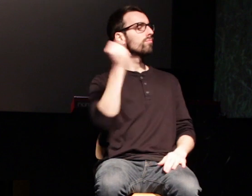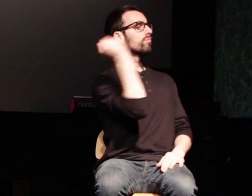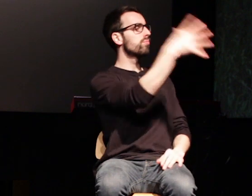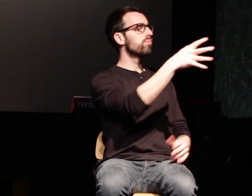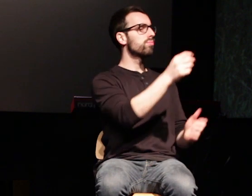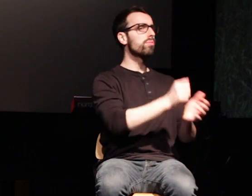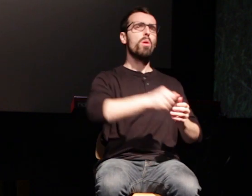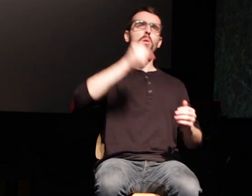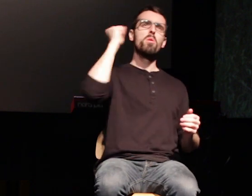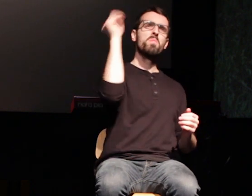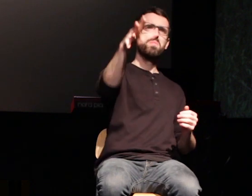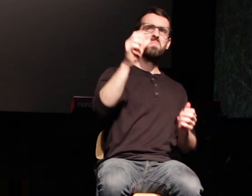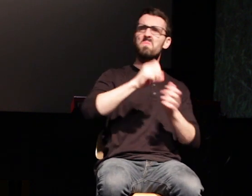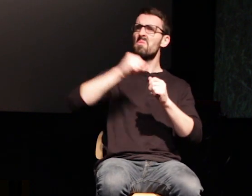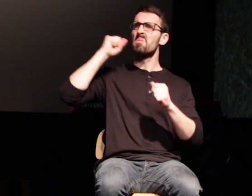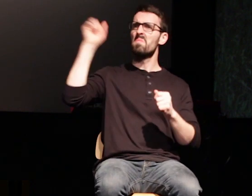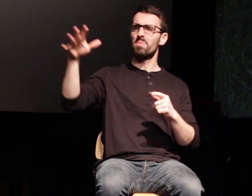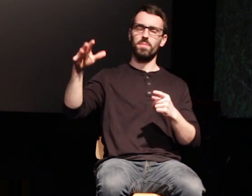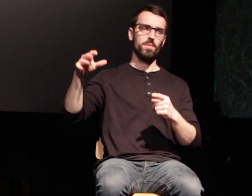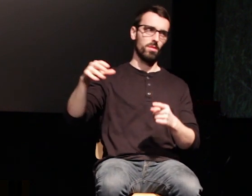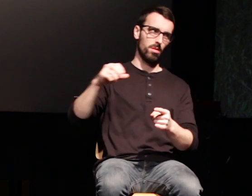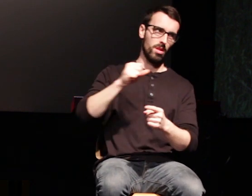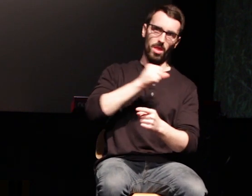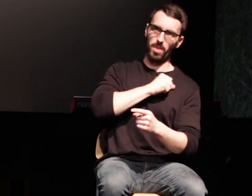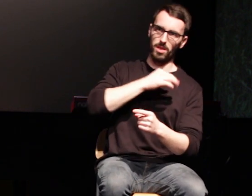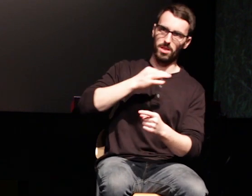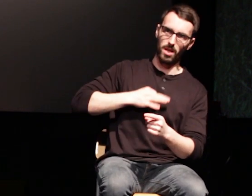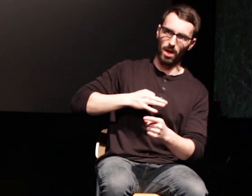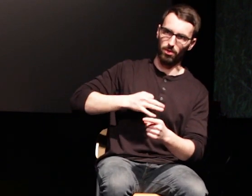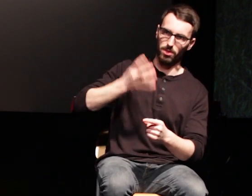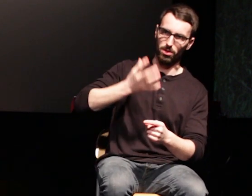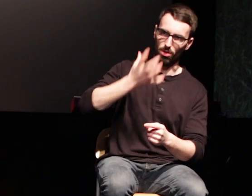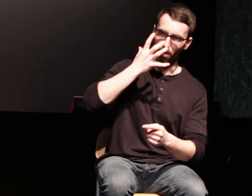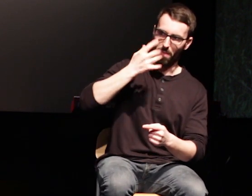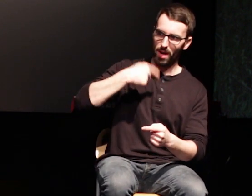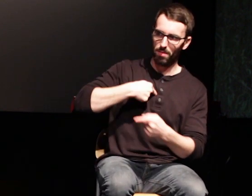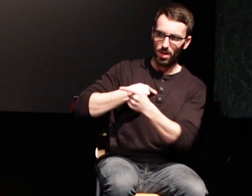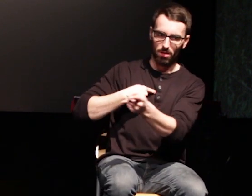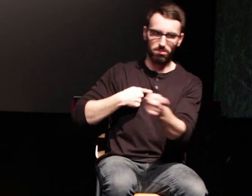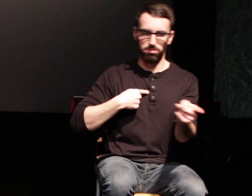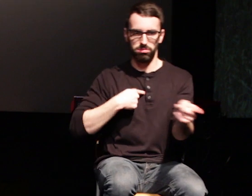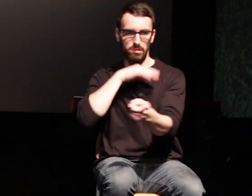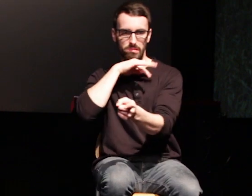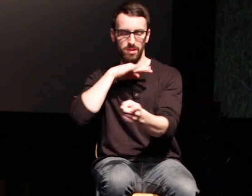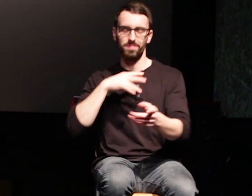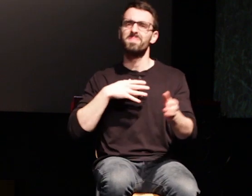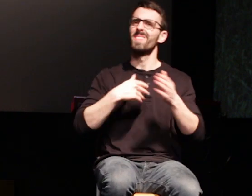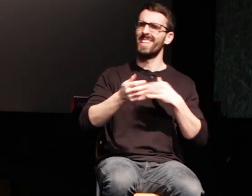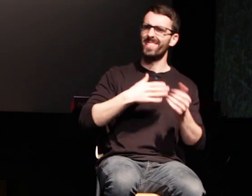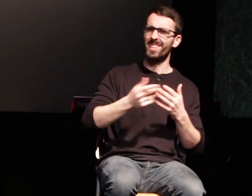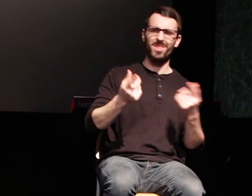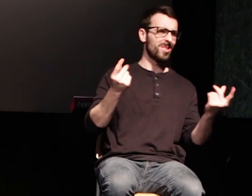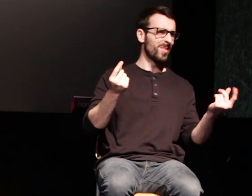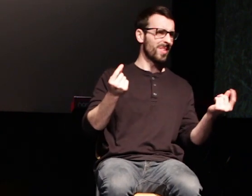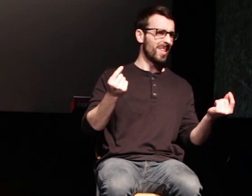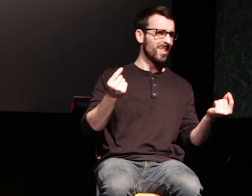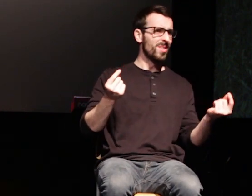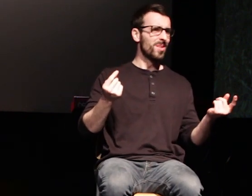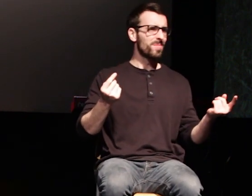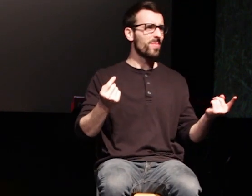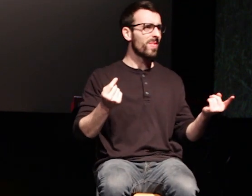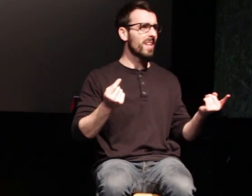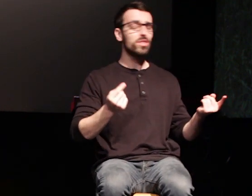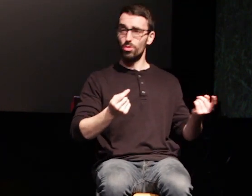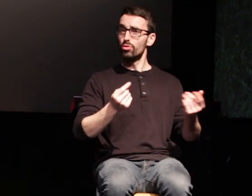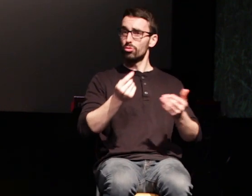Facilities is going to shoot me for this. This is how they would go out in the field. And they would take seed and they would scatter it and they would throw it. They would whip